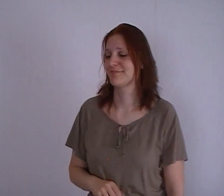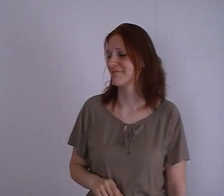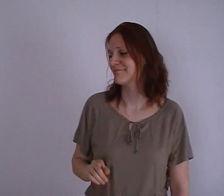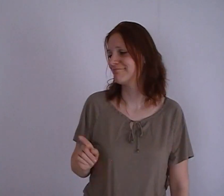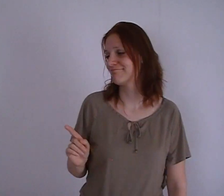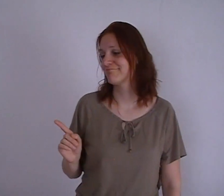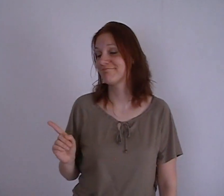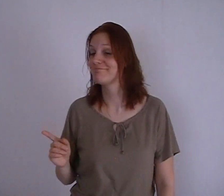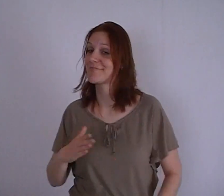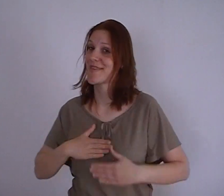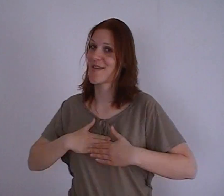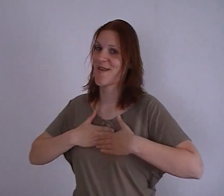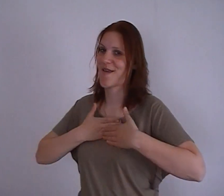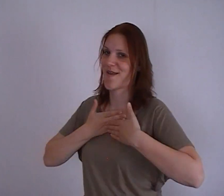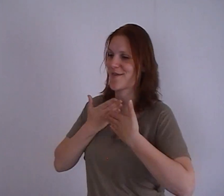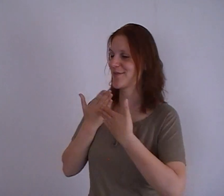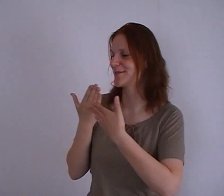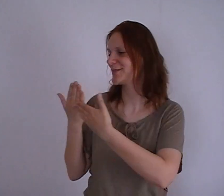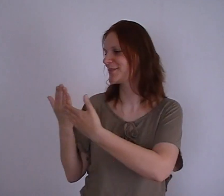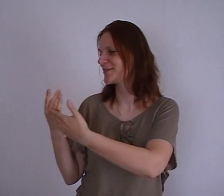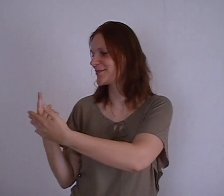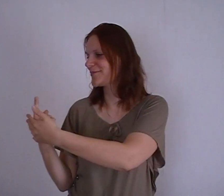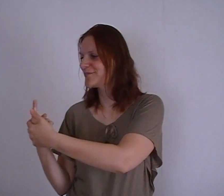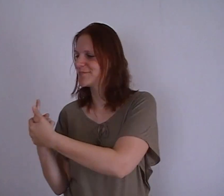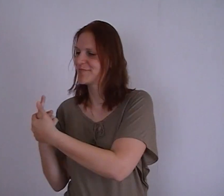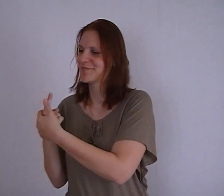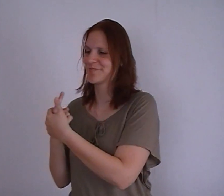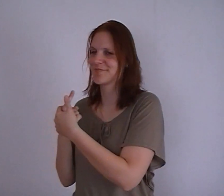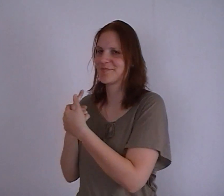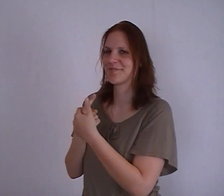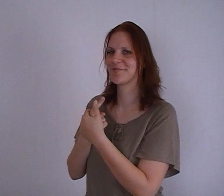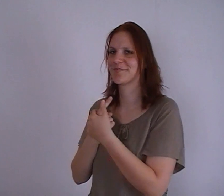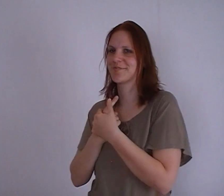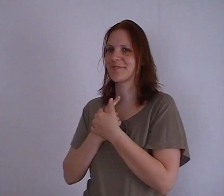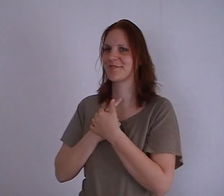my baby just cares for me.